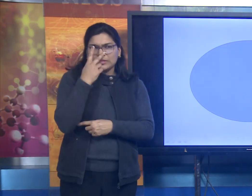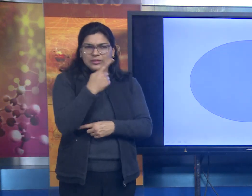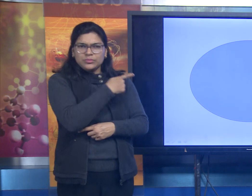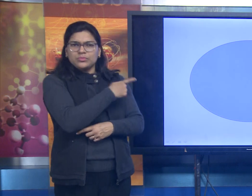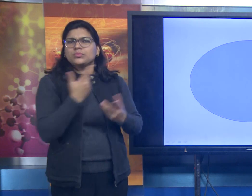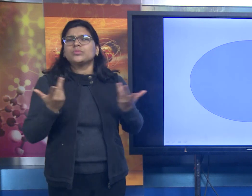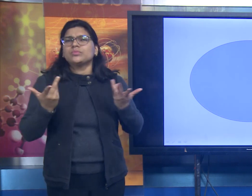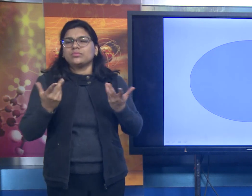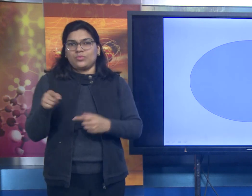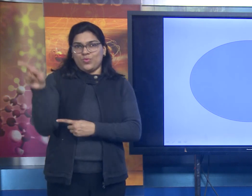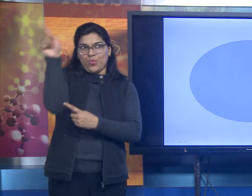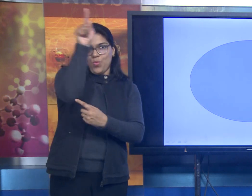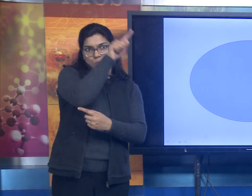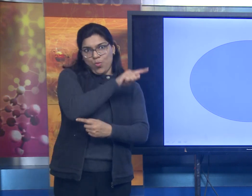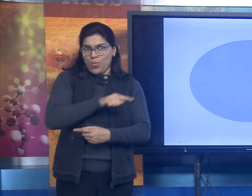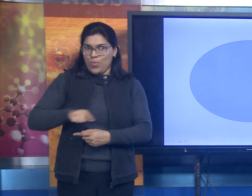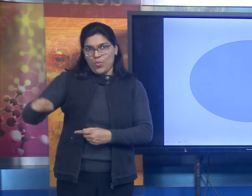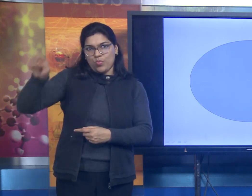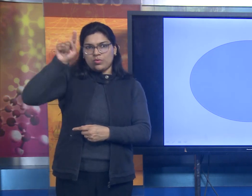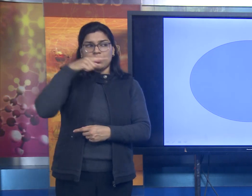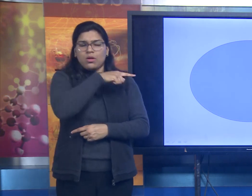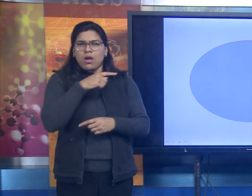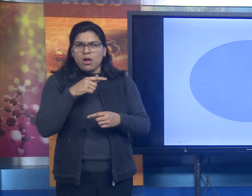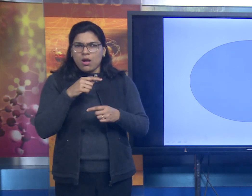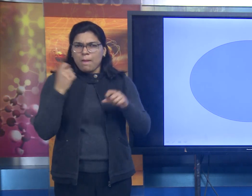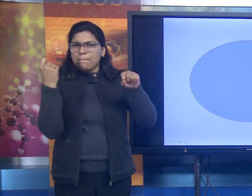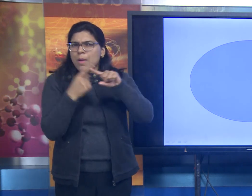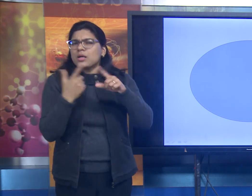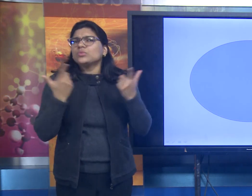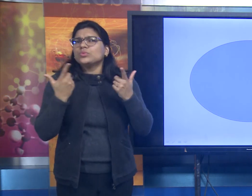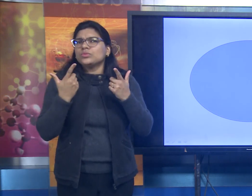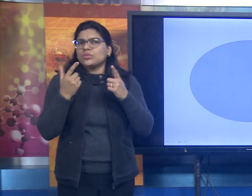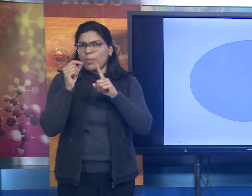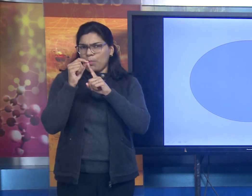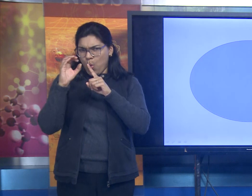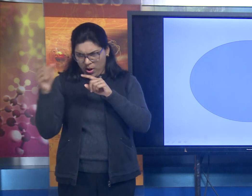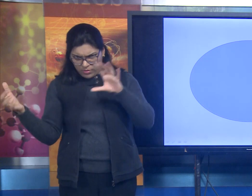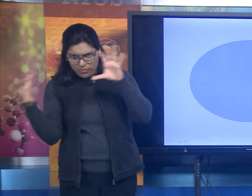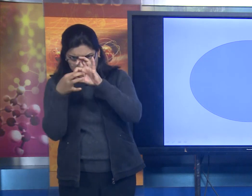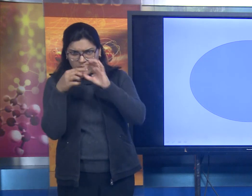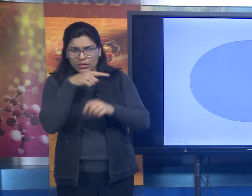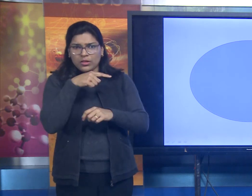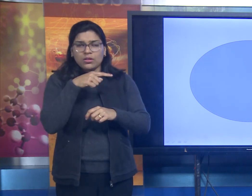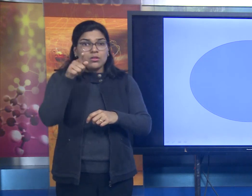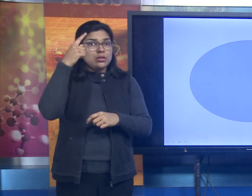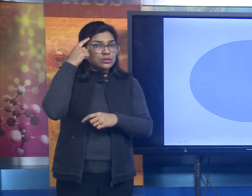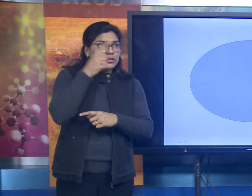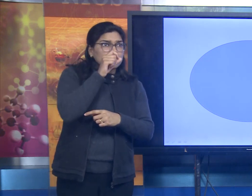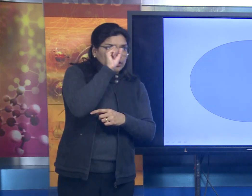You all can see this image is round in shape. Can you